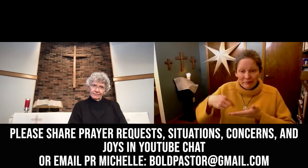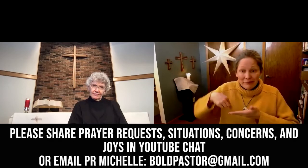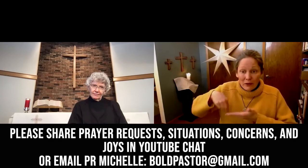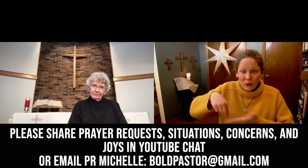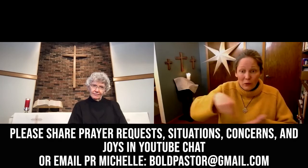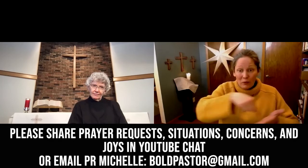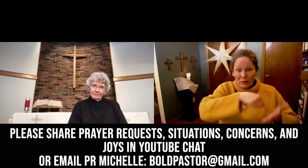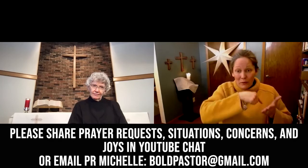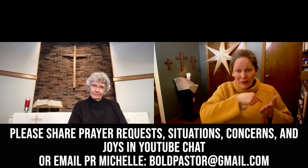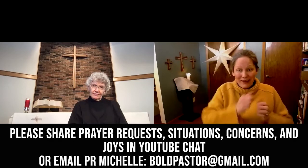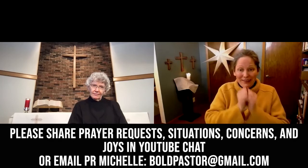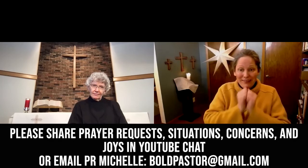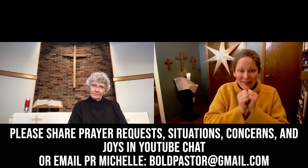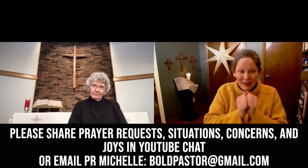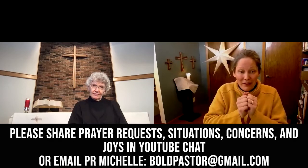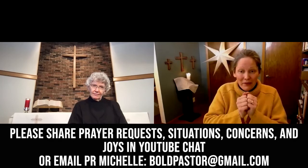Go ahead and share those with us now.